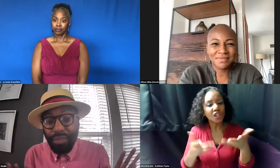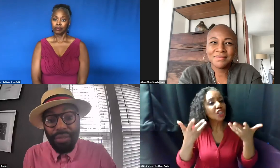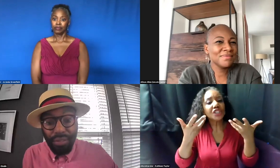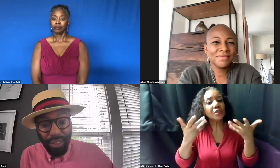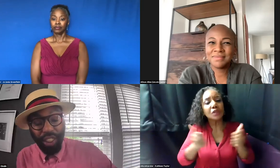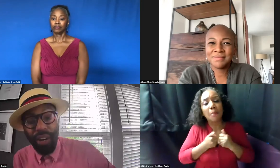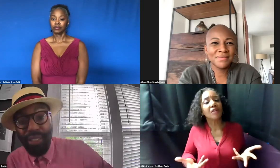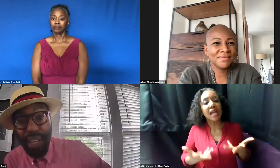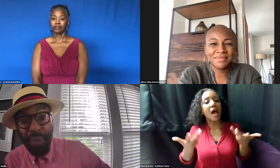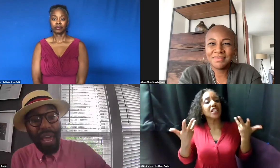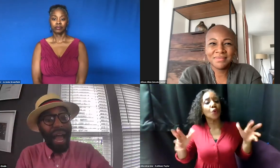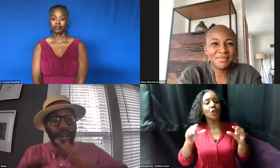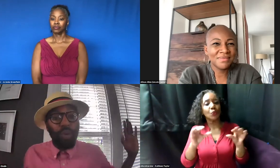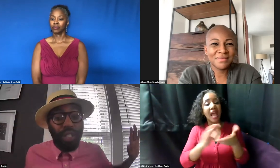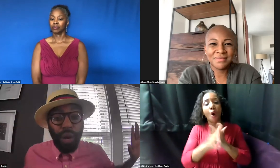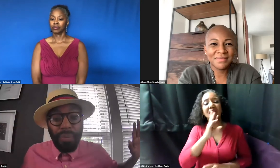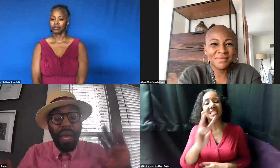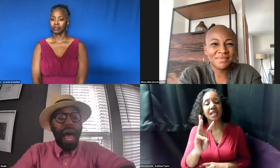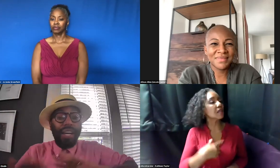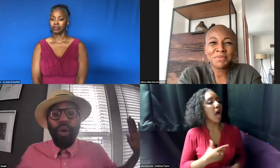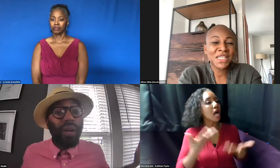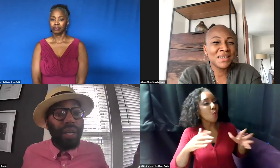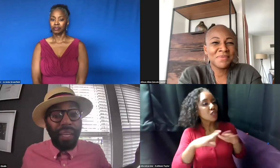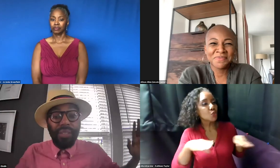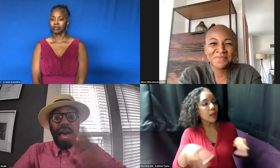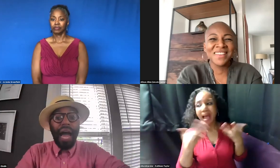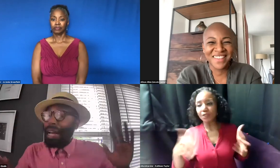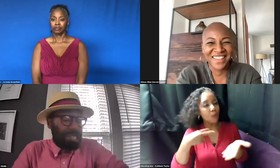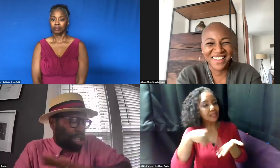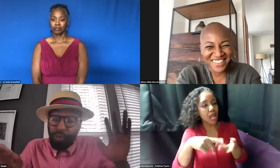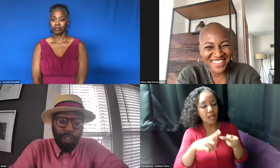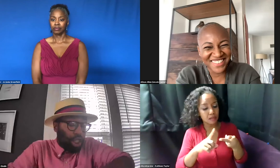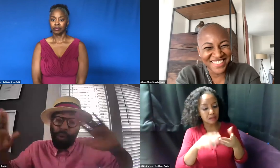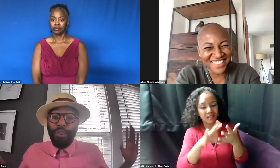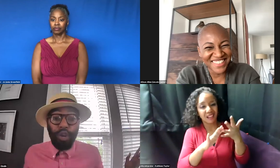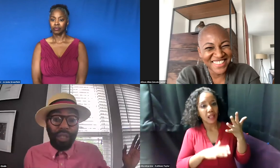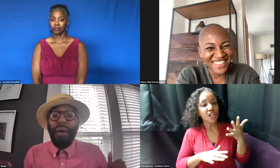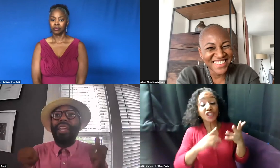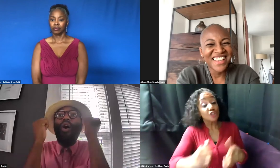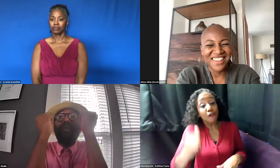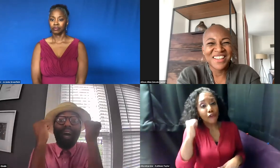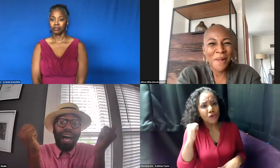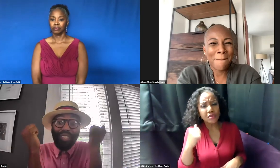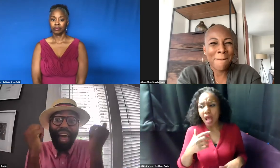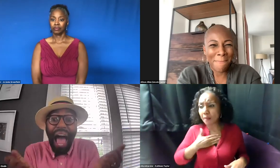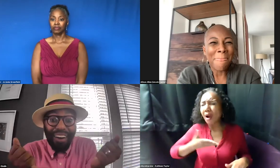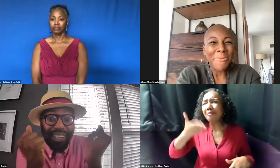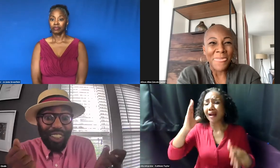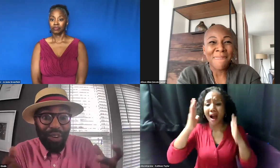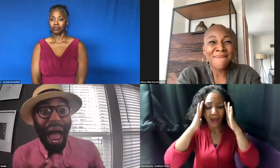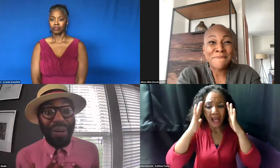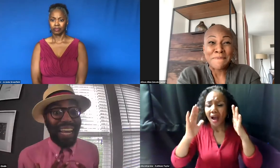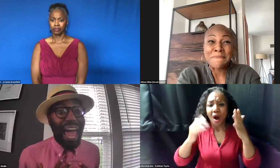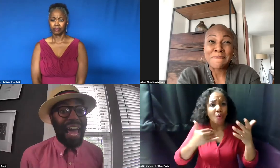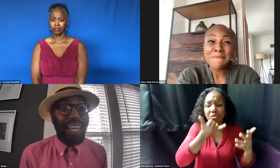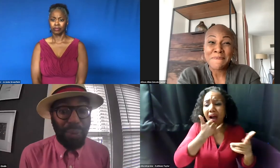anything. Mm-hmm. She turned six and was like, I don't want to swim. I don't want to dance. She just refused. And I was like, oh my gosh, how could